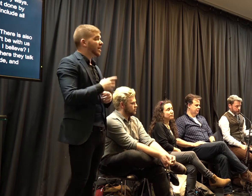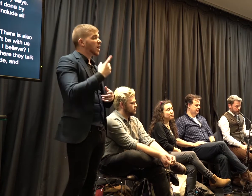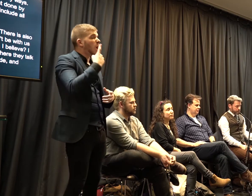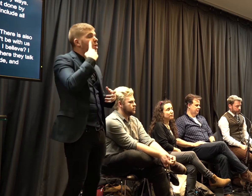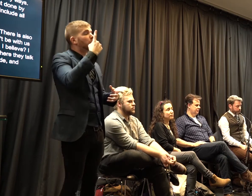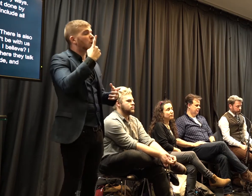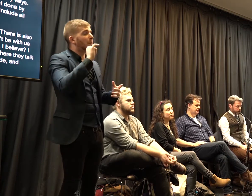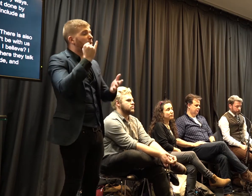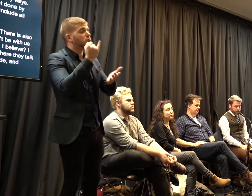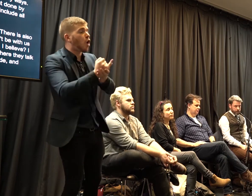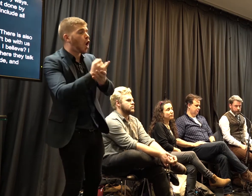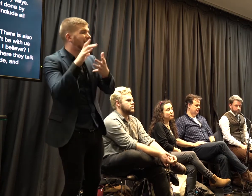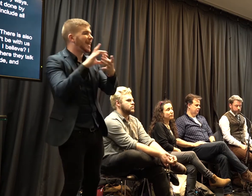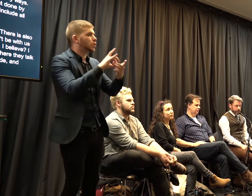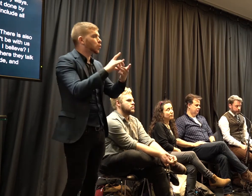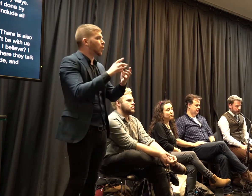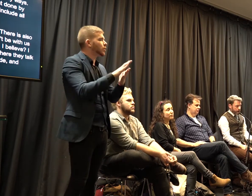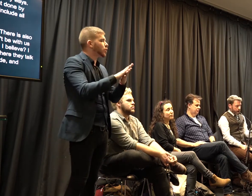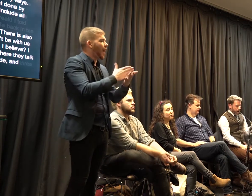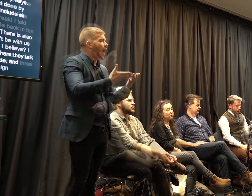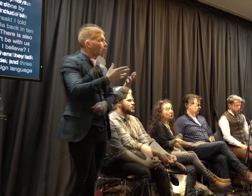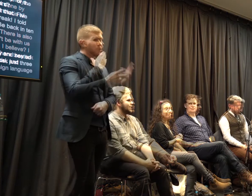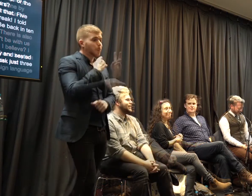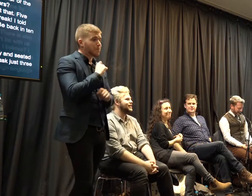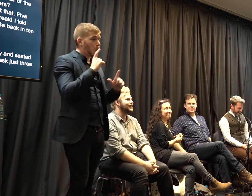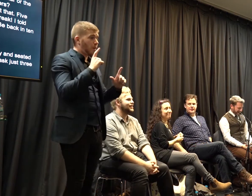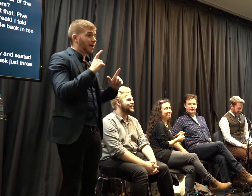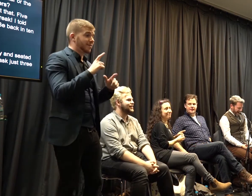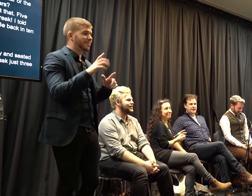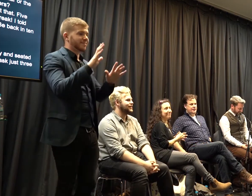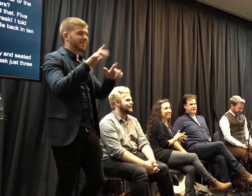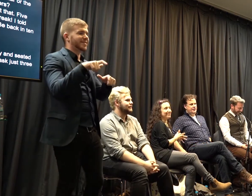wrong about sign language interpretation for the stage.